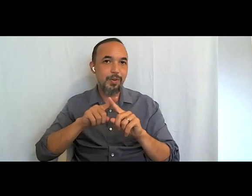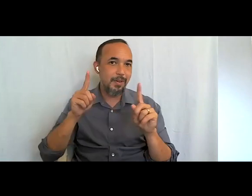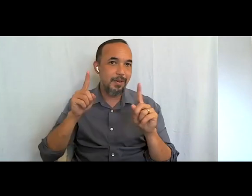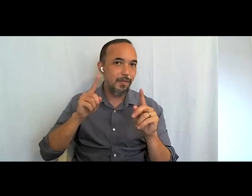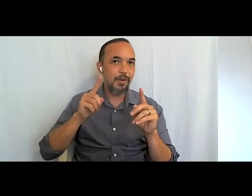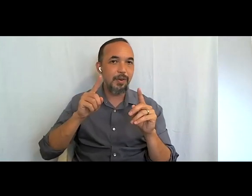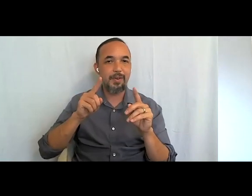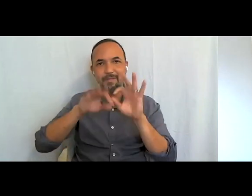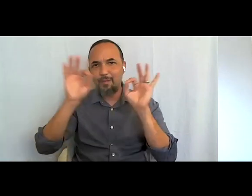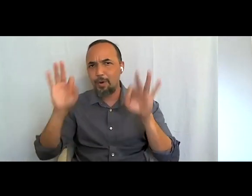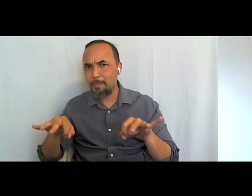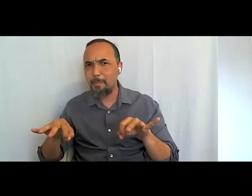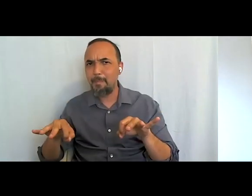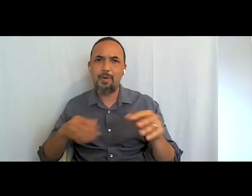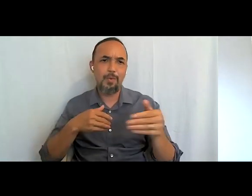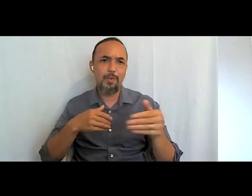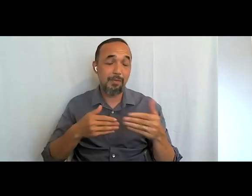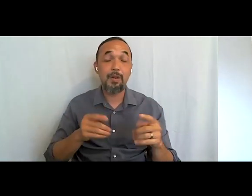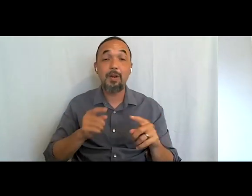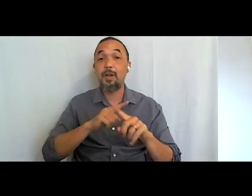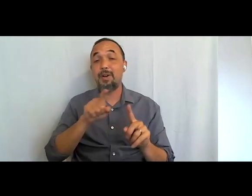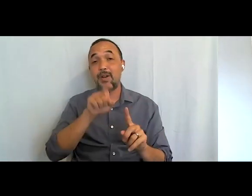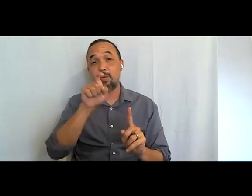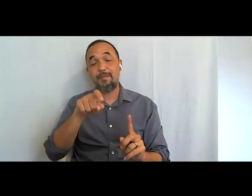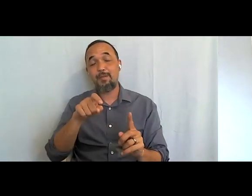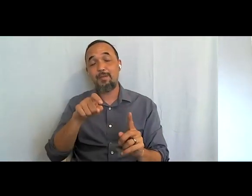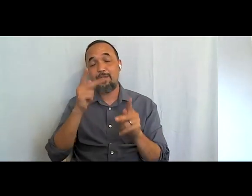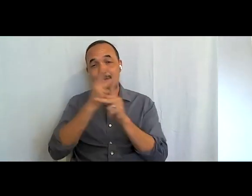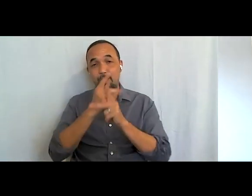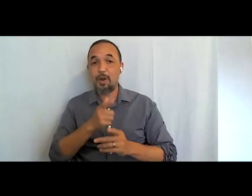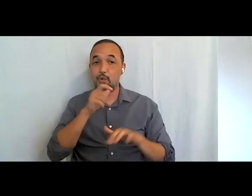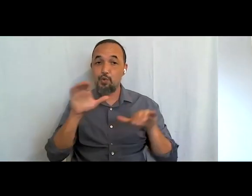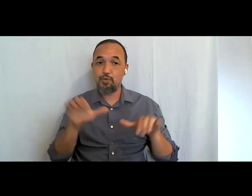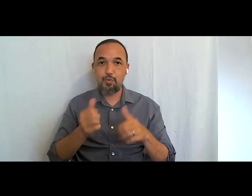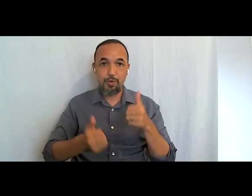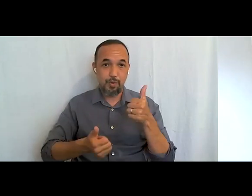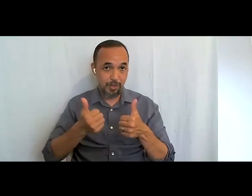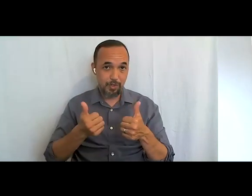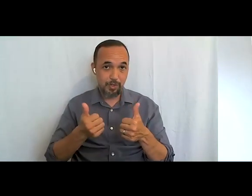now, but you want to figure out who is doing what. You can claim items,